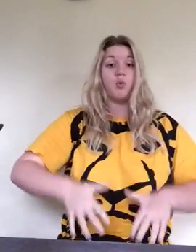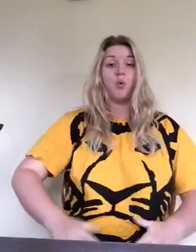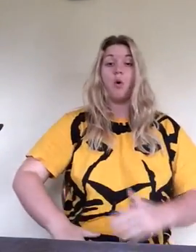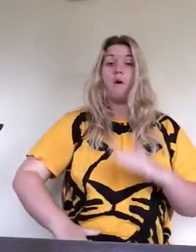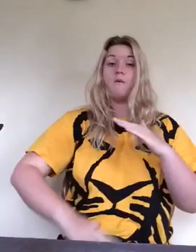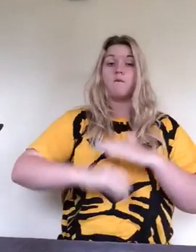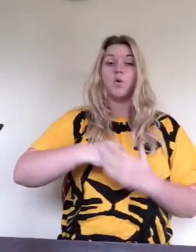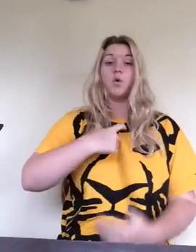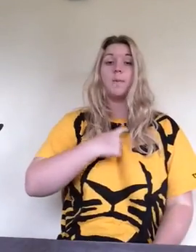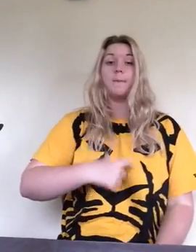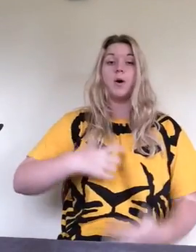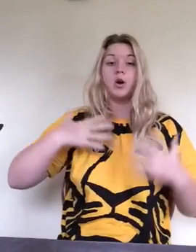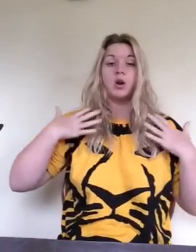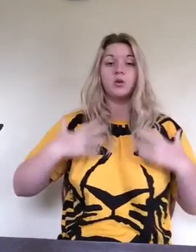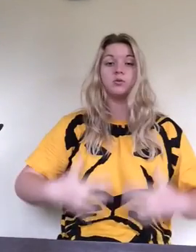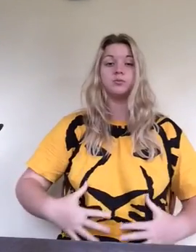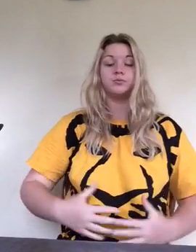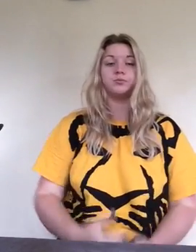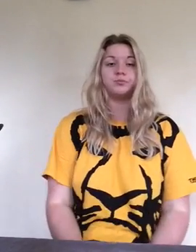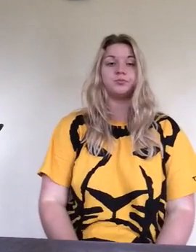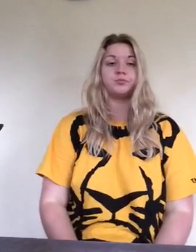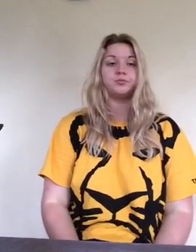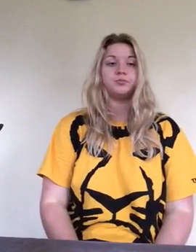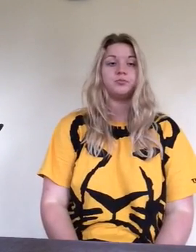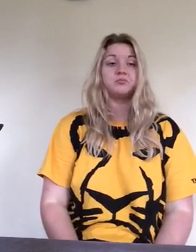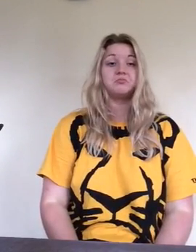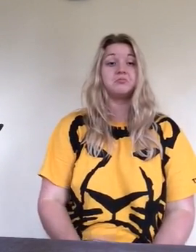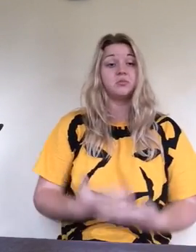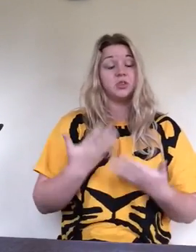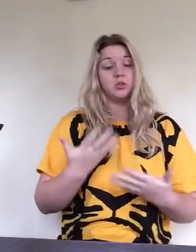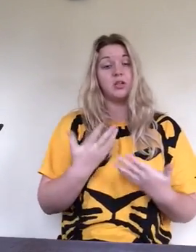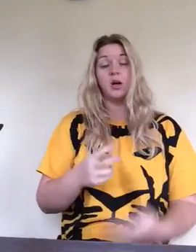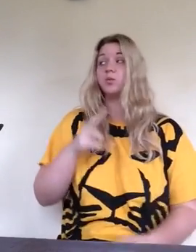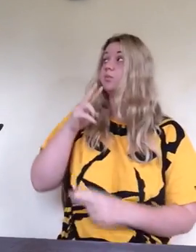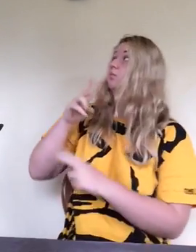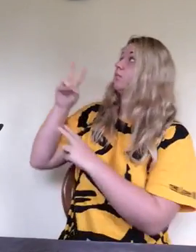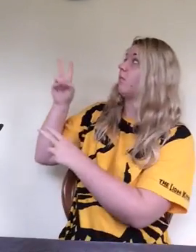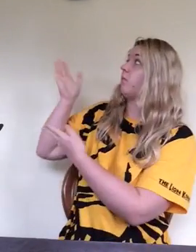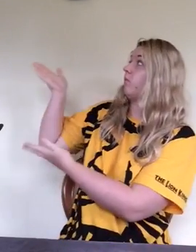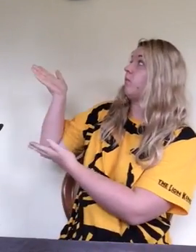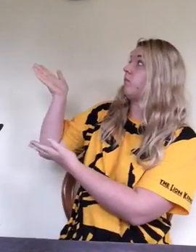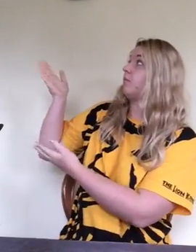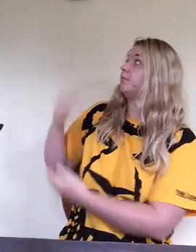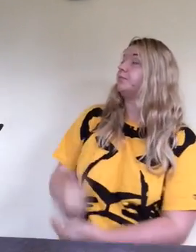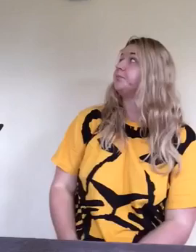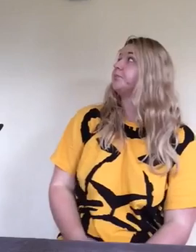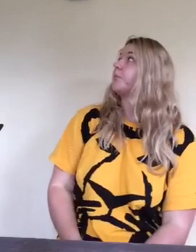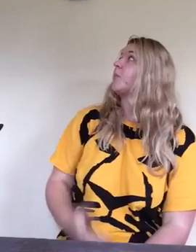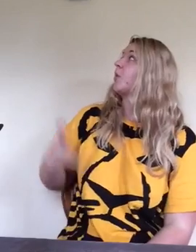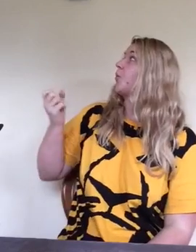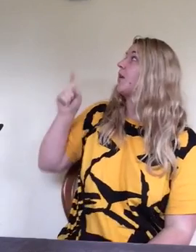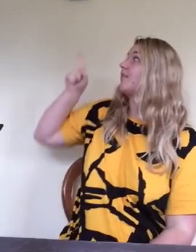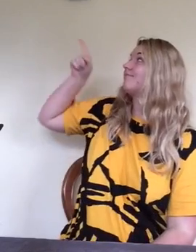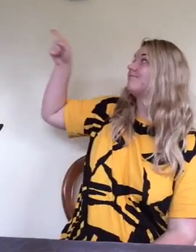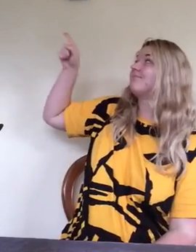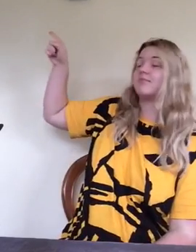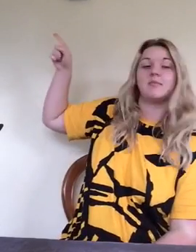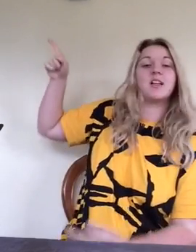that happens, actually, you can see on this picture. So here you have a giant vein. This is a vein. And you